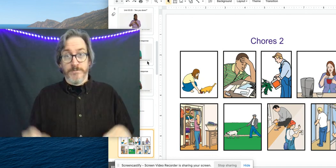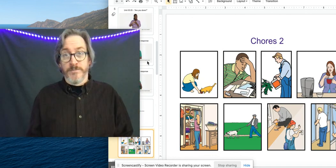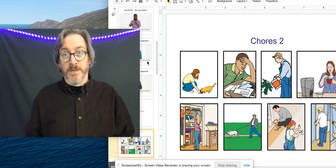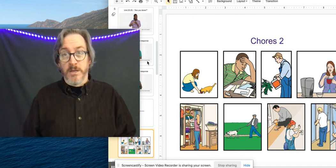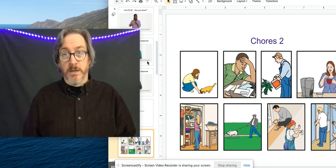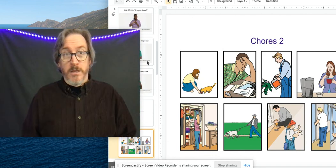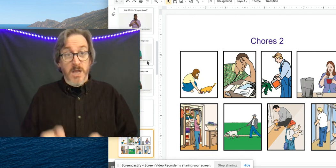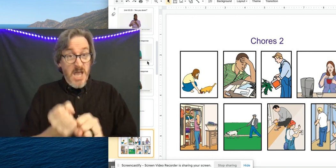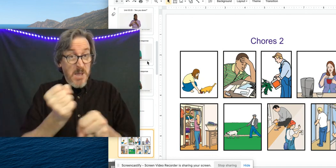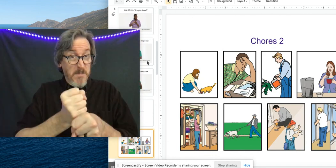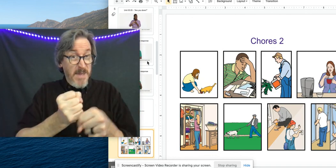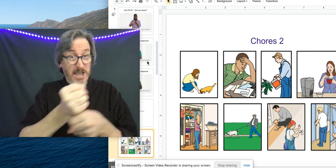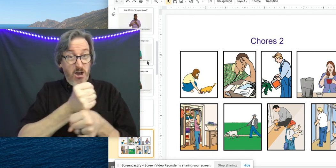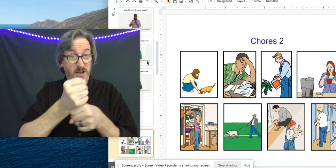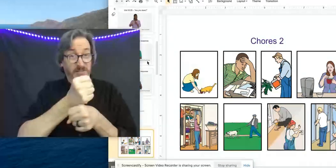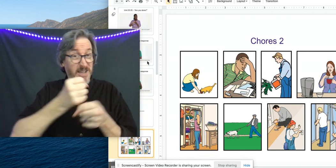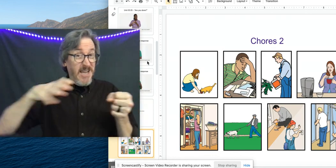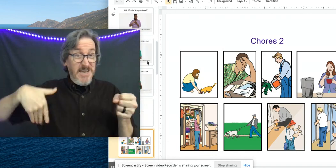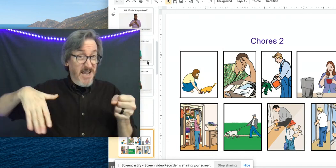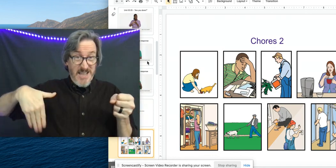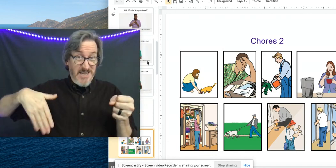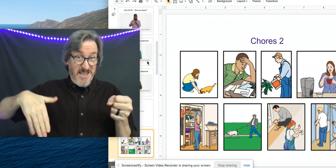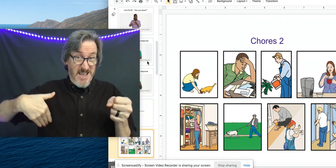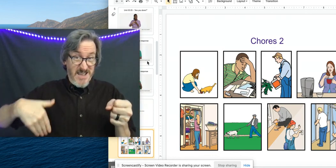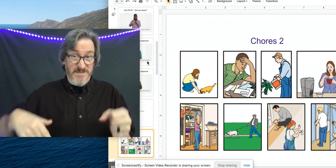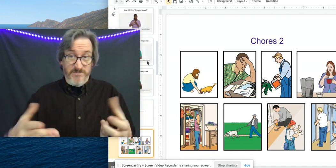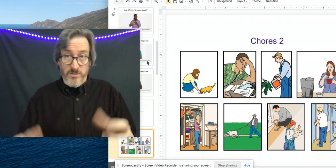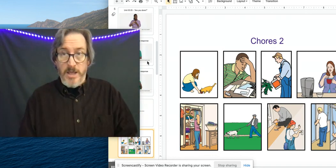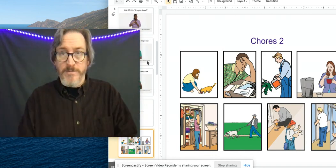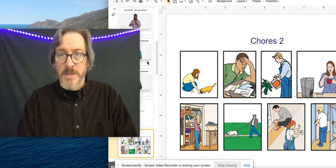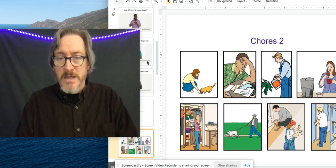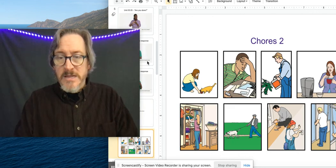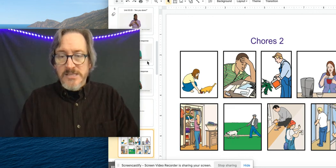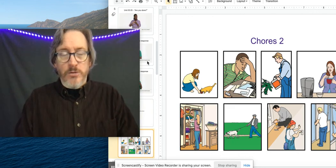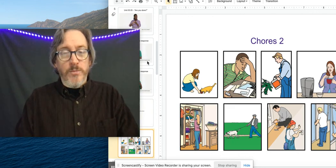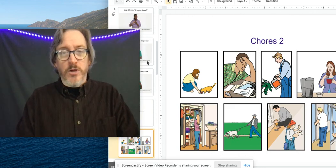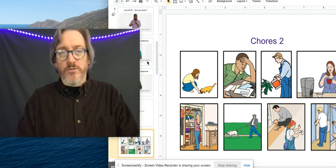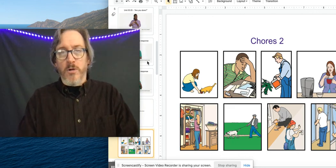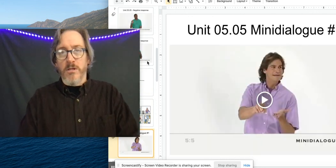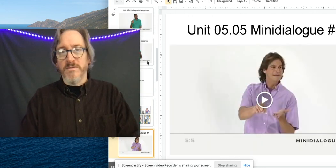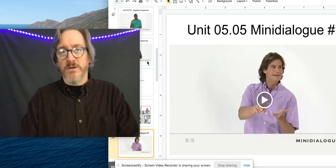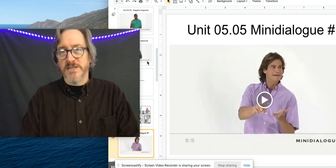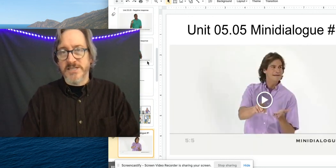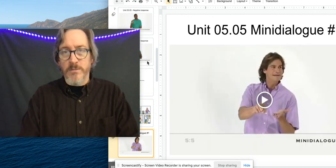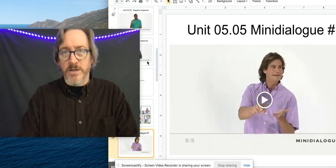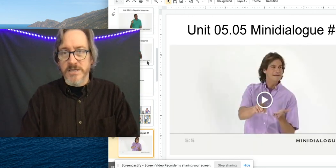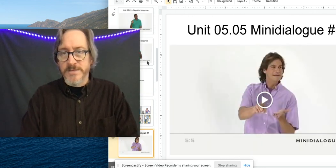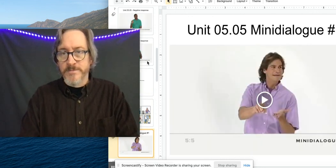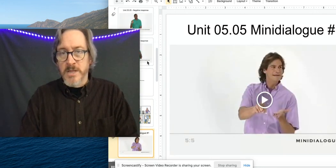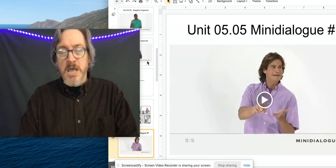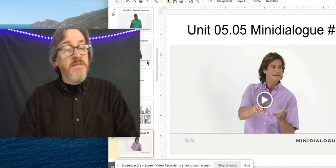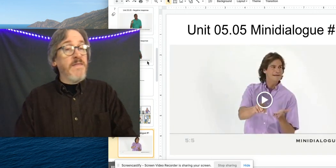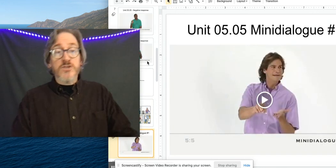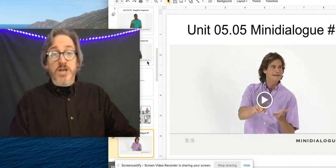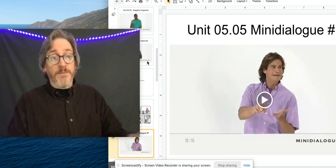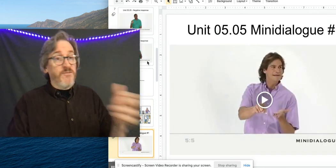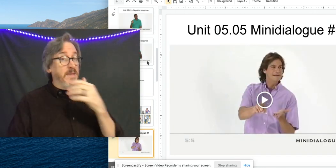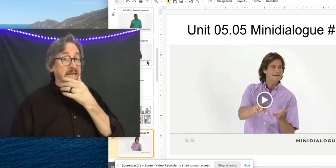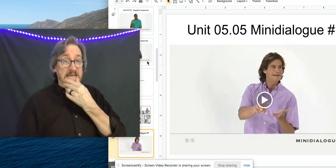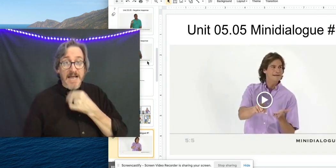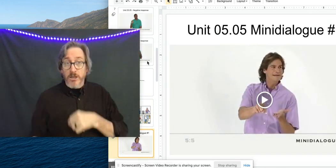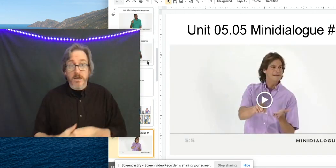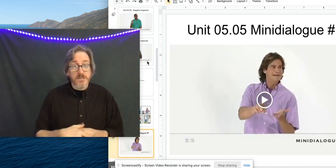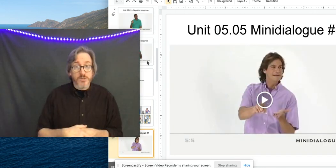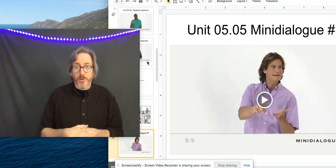fish. Make coffee, not yet. Okay. So we go through all of those, same ones. Then there's a couple of